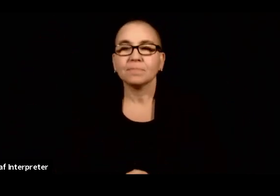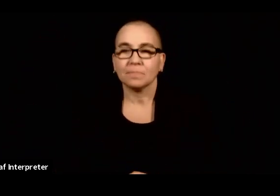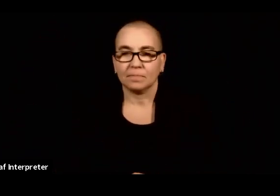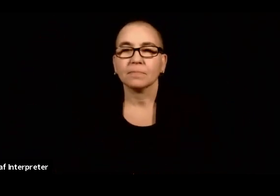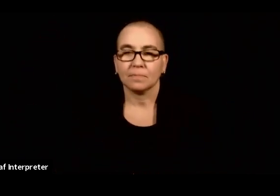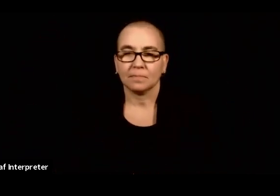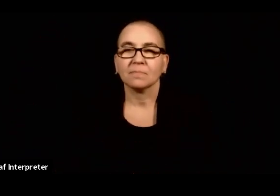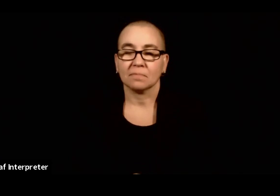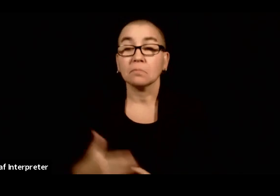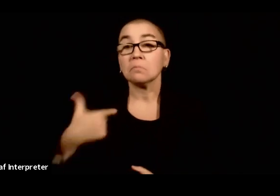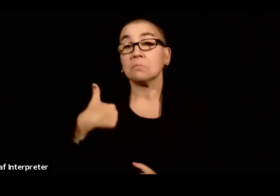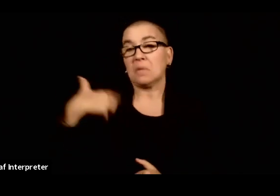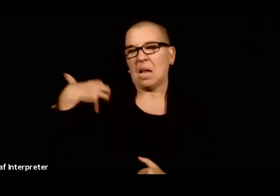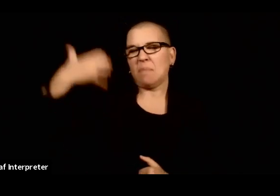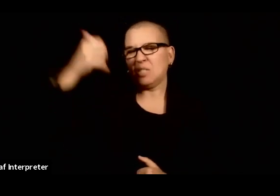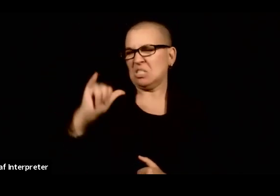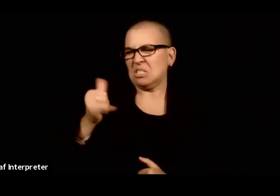if you would like.